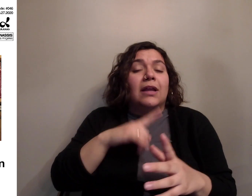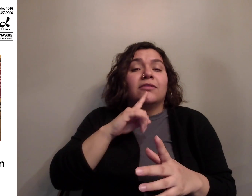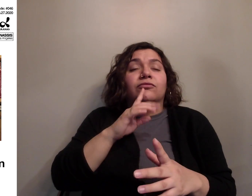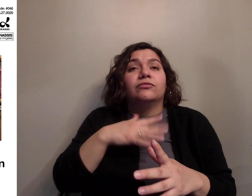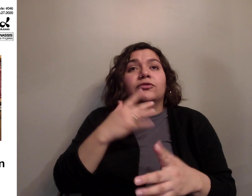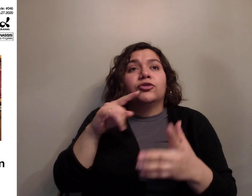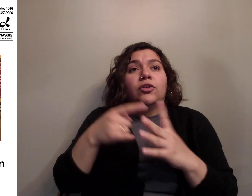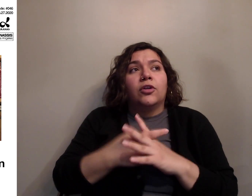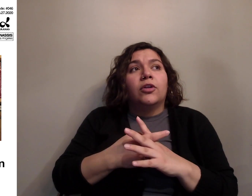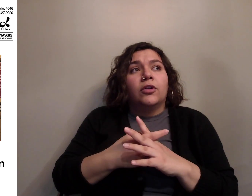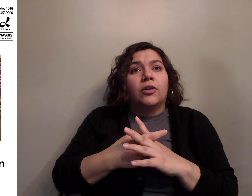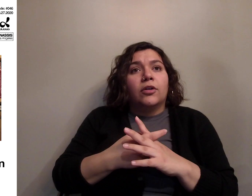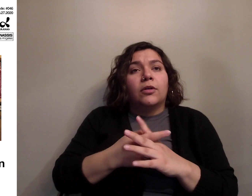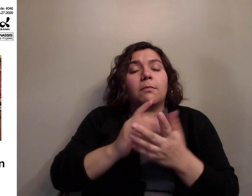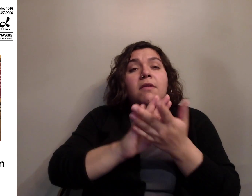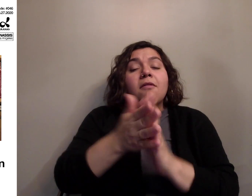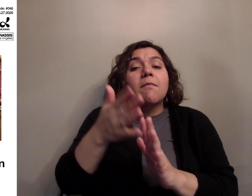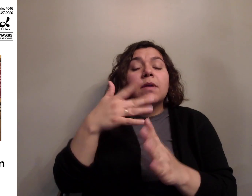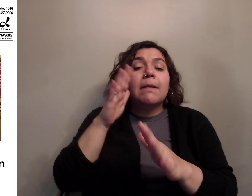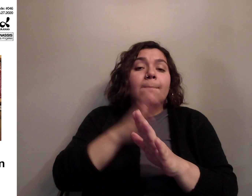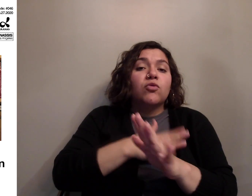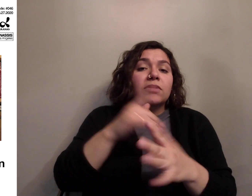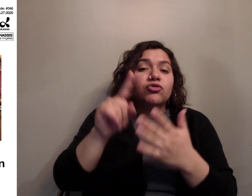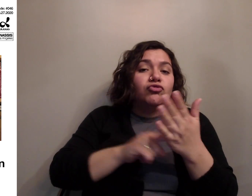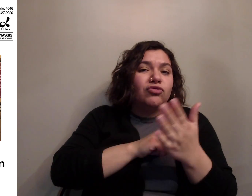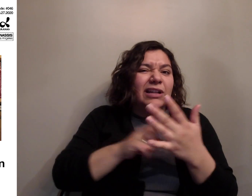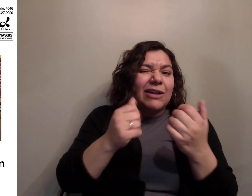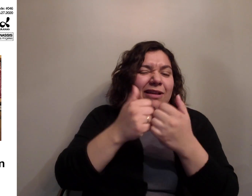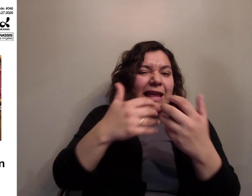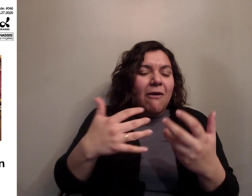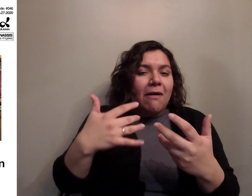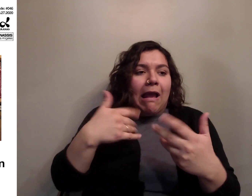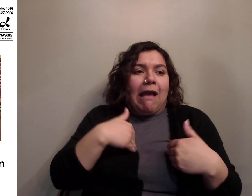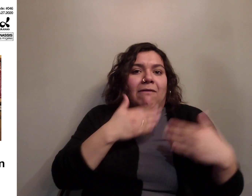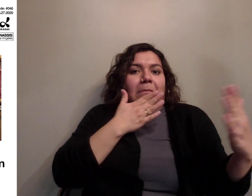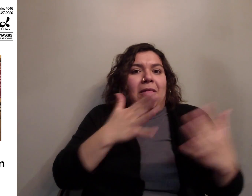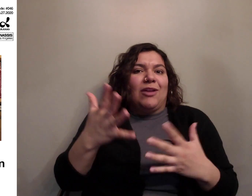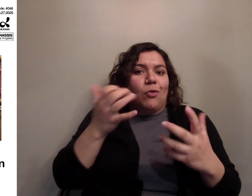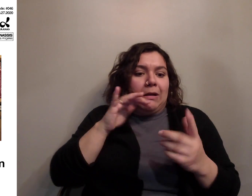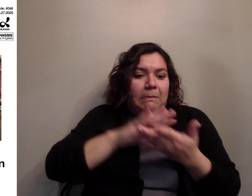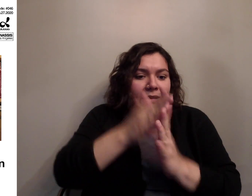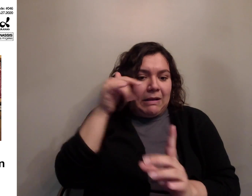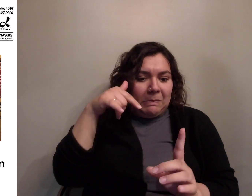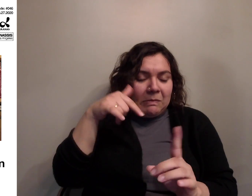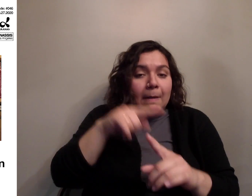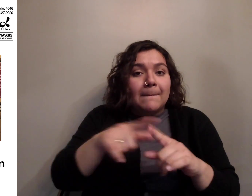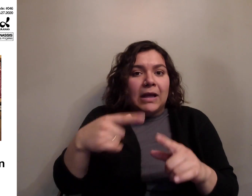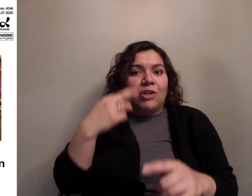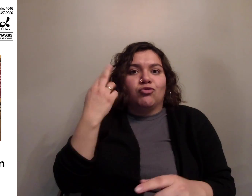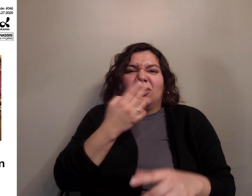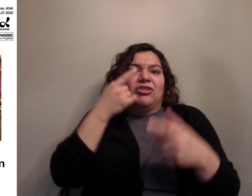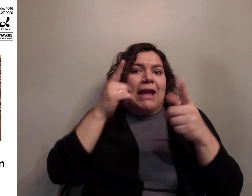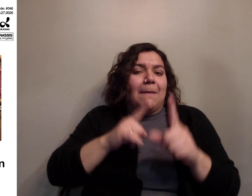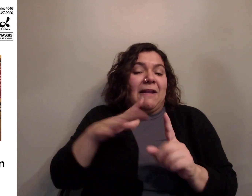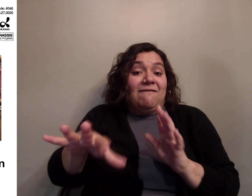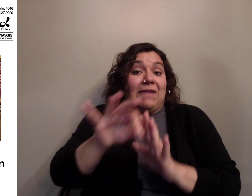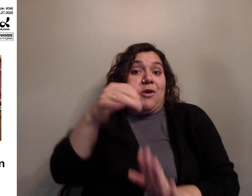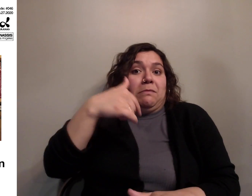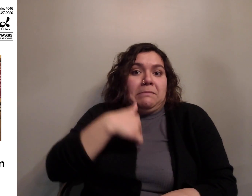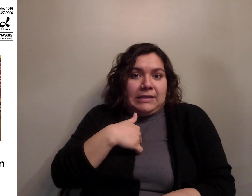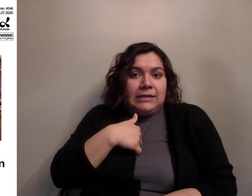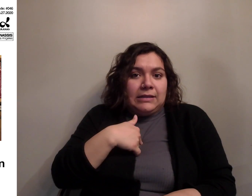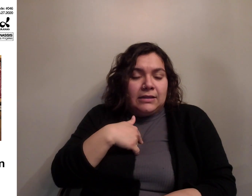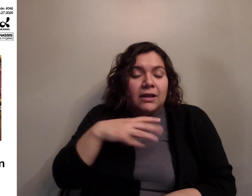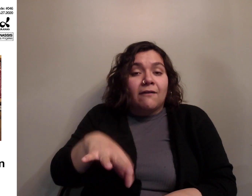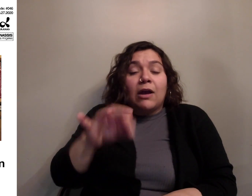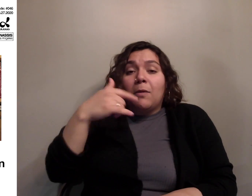after college, I drifted into becoming a music critic without having any great plan to do so. So I sort of found myself doing it, or